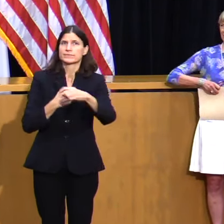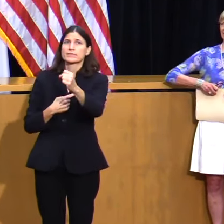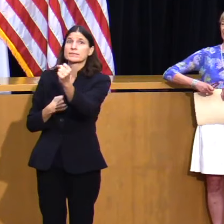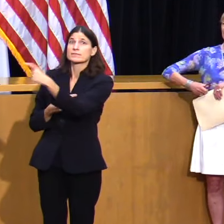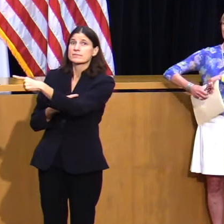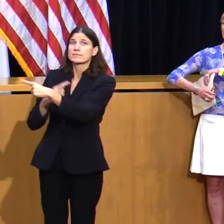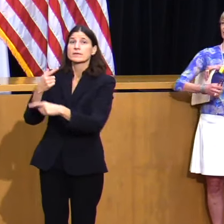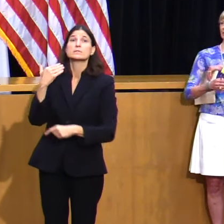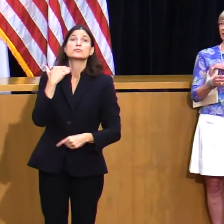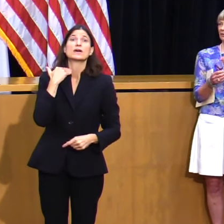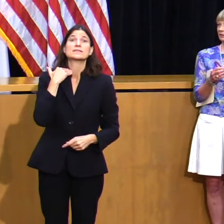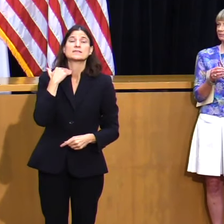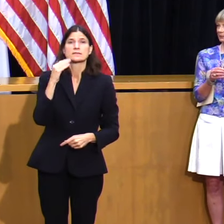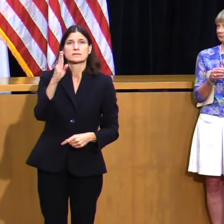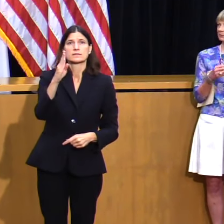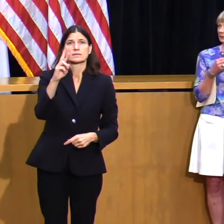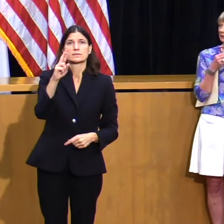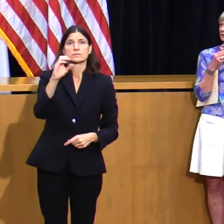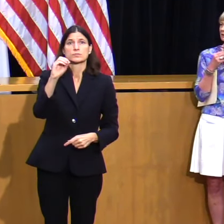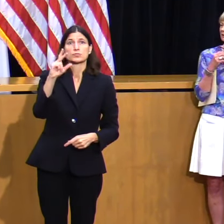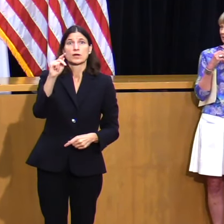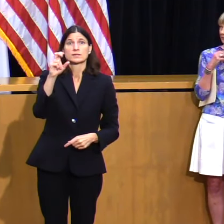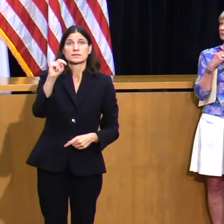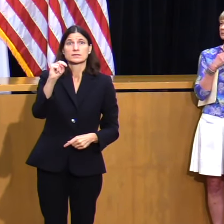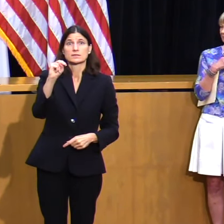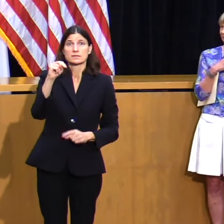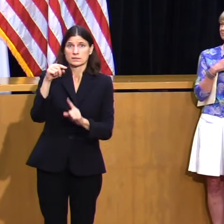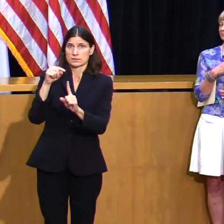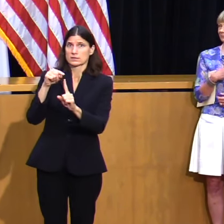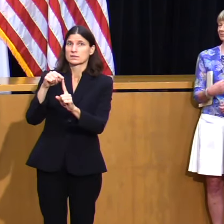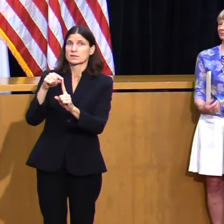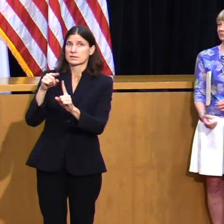having out-of-control parties. Can you speak Lieutenant to- Governor's talked to the mayor.